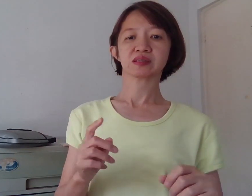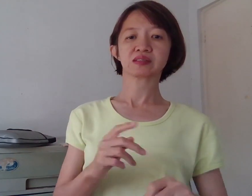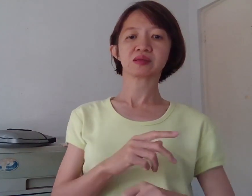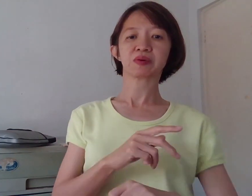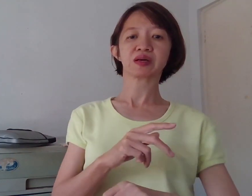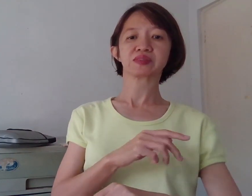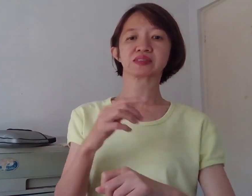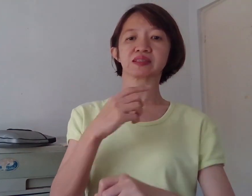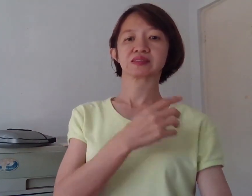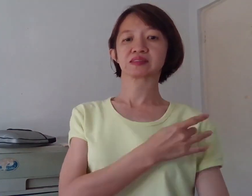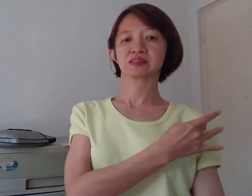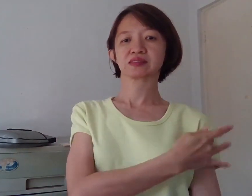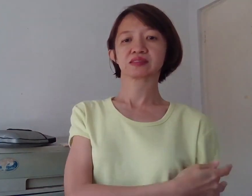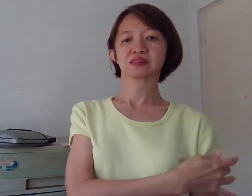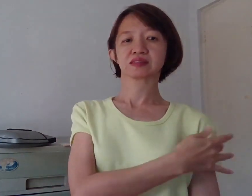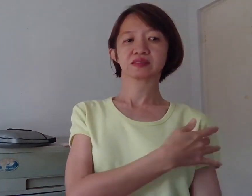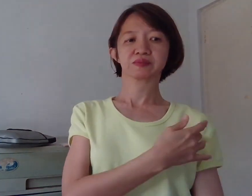in the provinces.